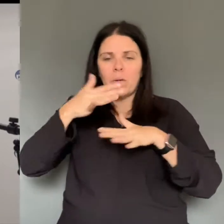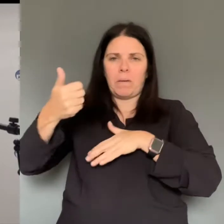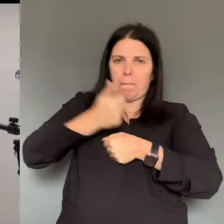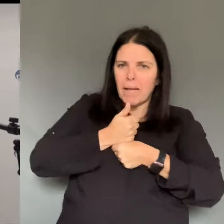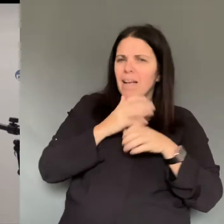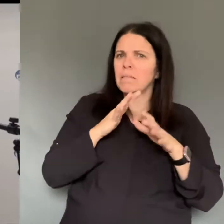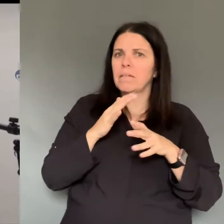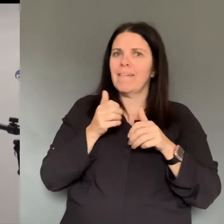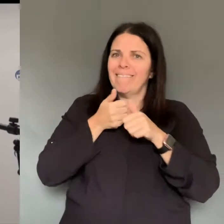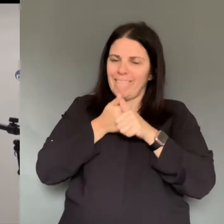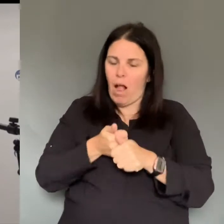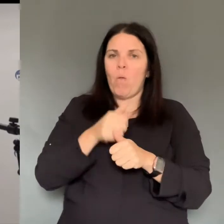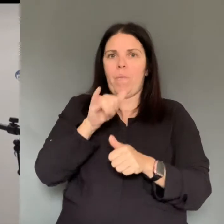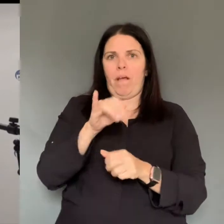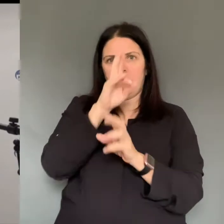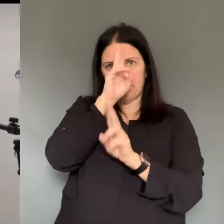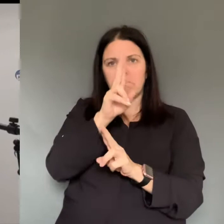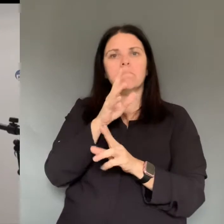are they getting? Can you please repeat?